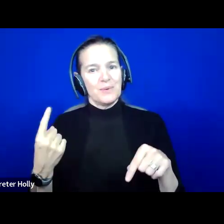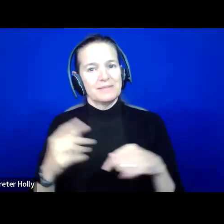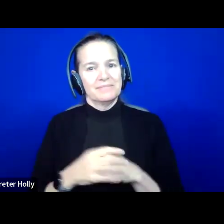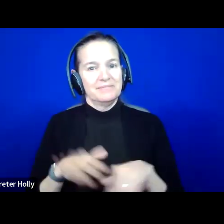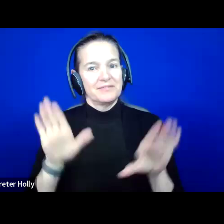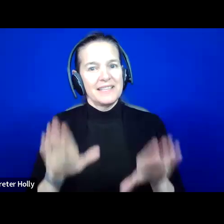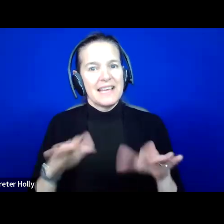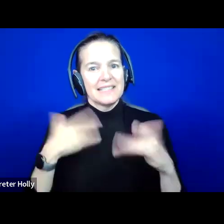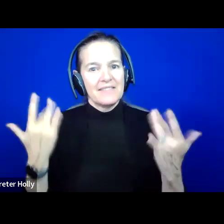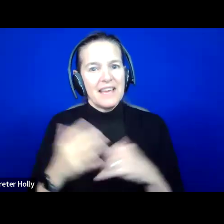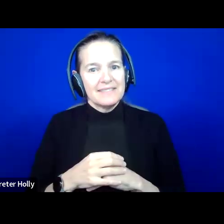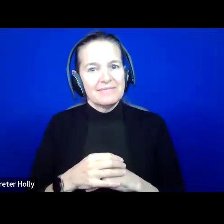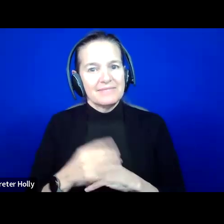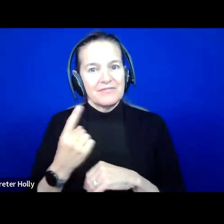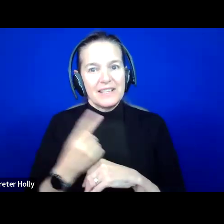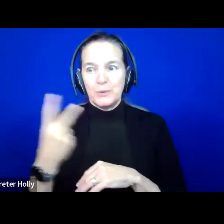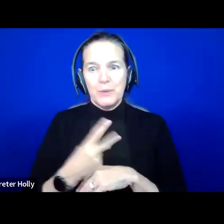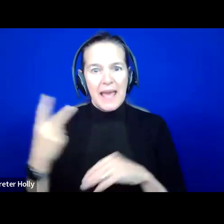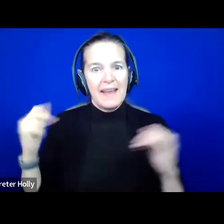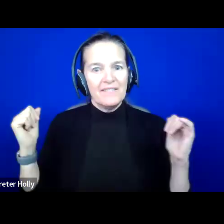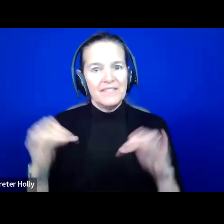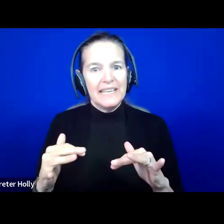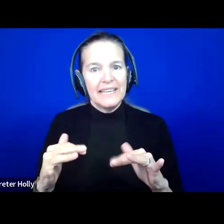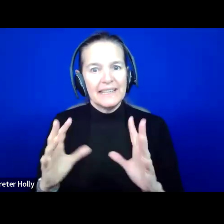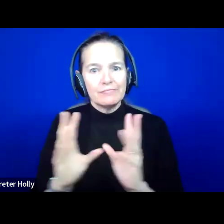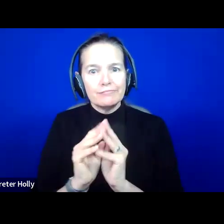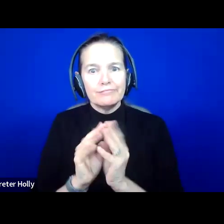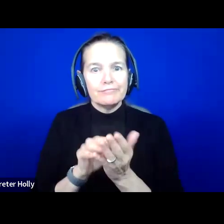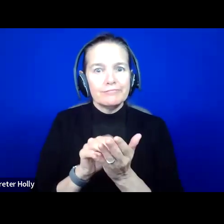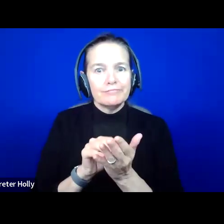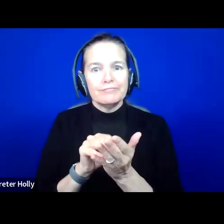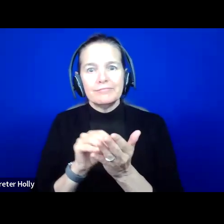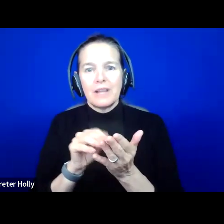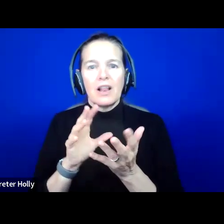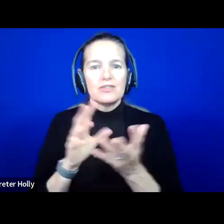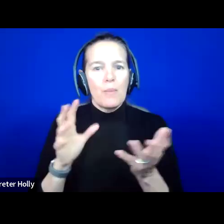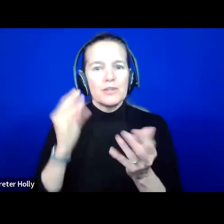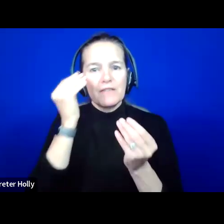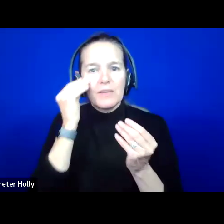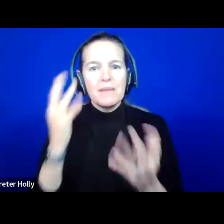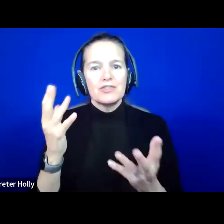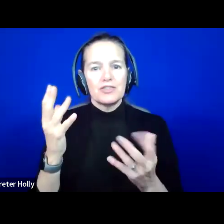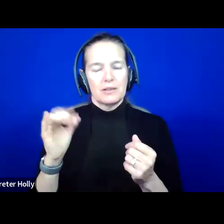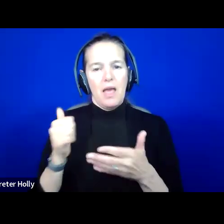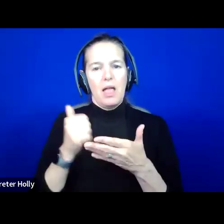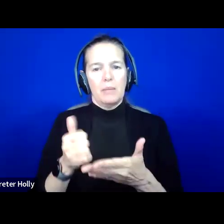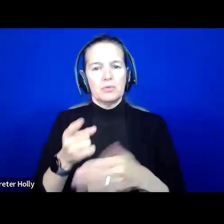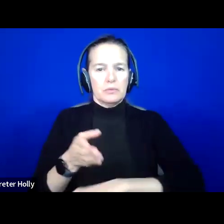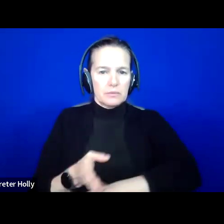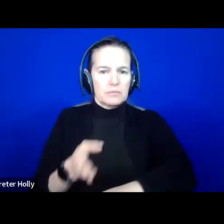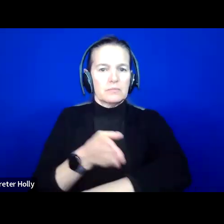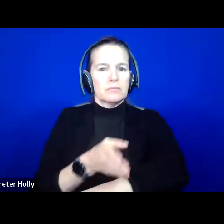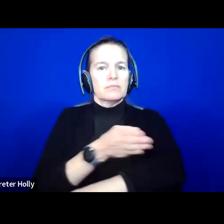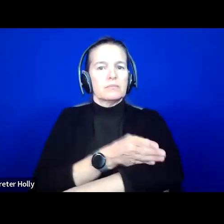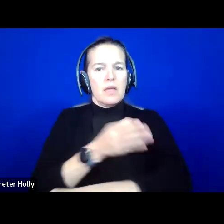right? We've had this amazing 2-day convening where we've all learned so much information. This is already helping you move forward and building your